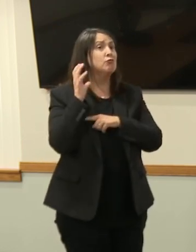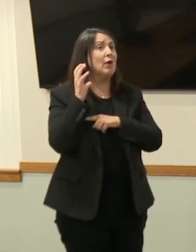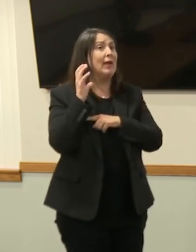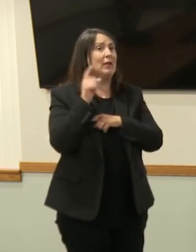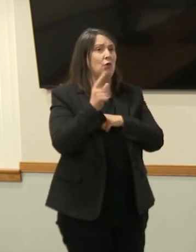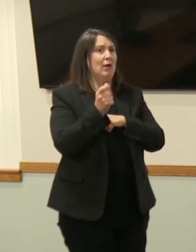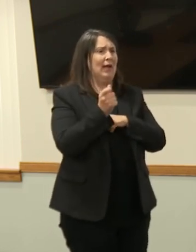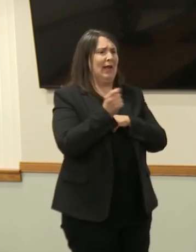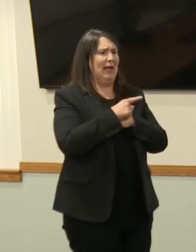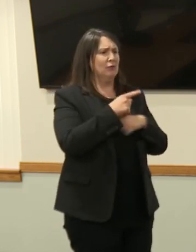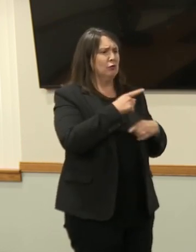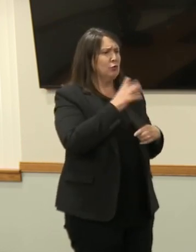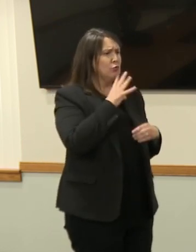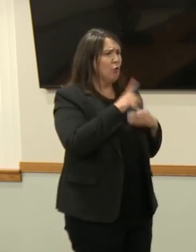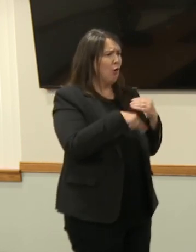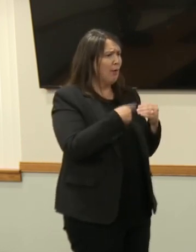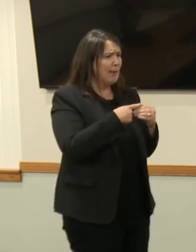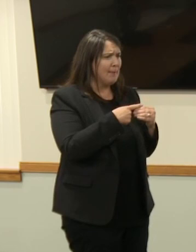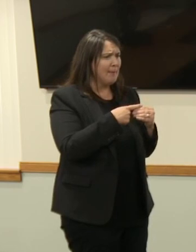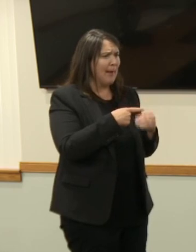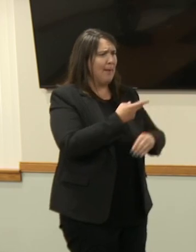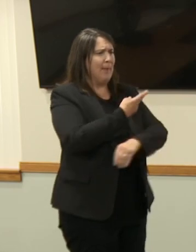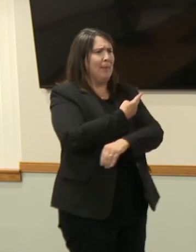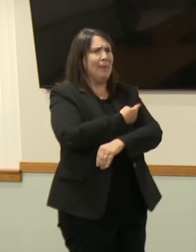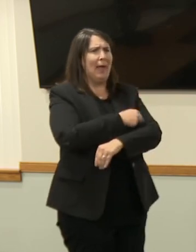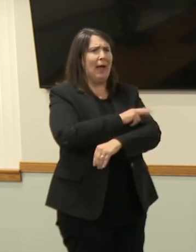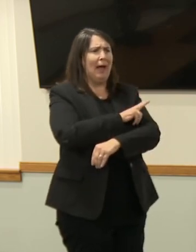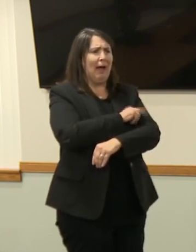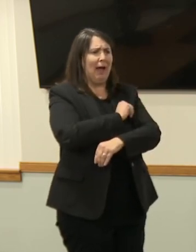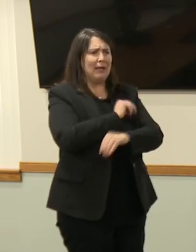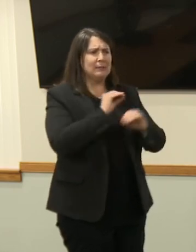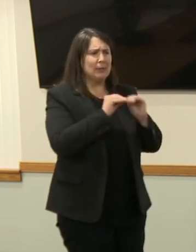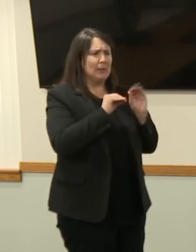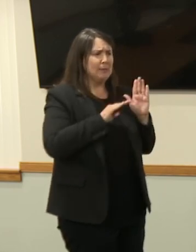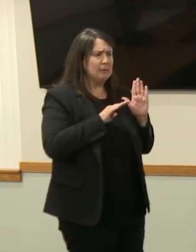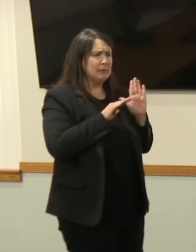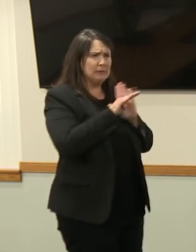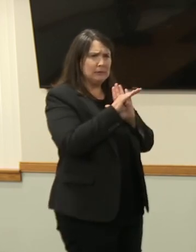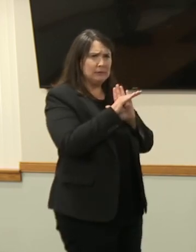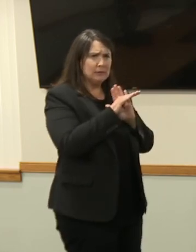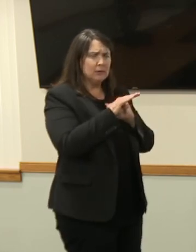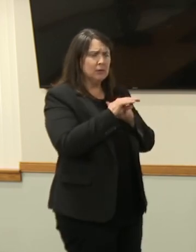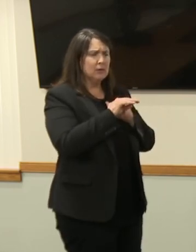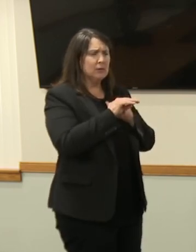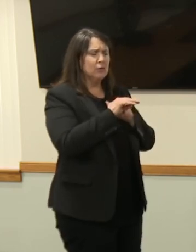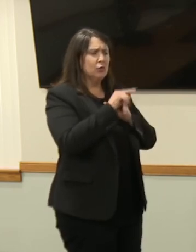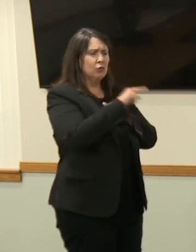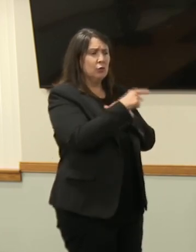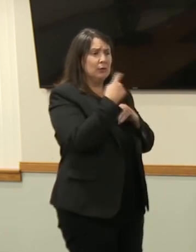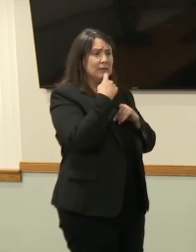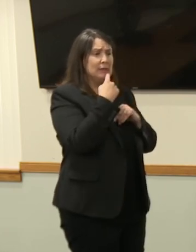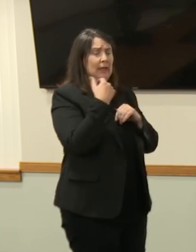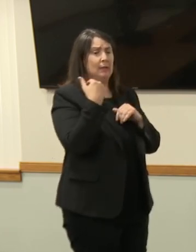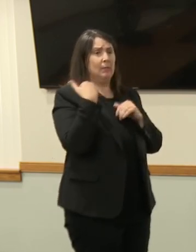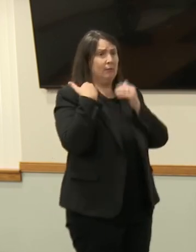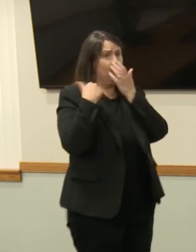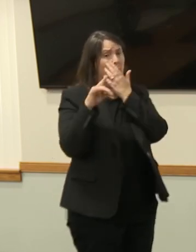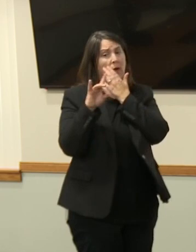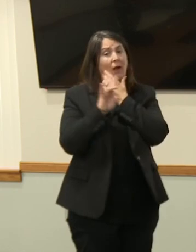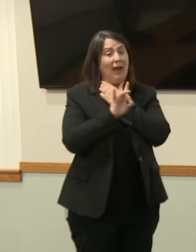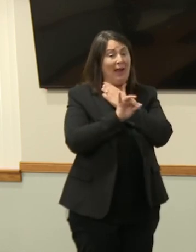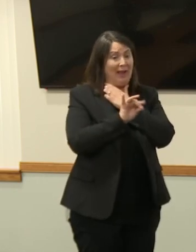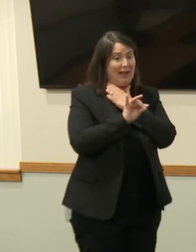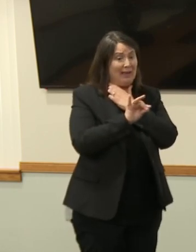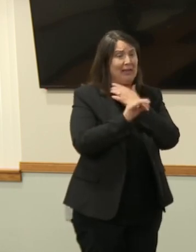I can't remember if you said that was for the first time or not, but in the hospitalization, we went from 80 people yesterday to